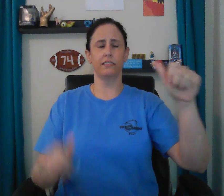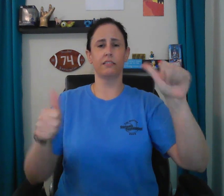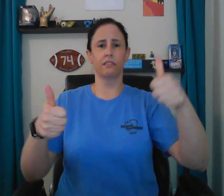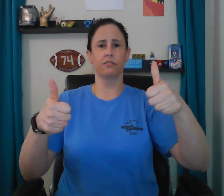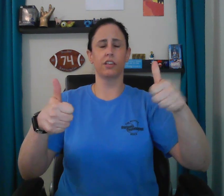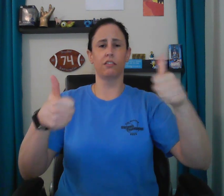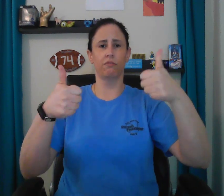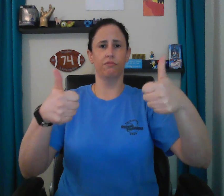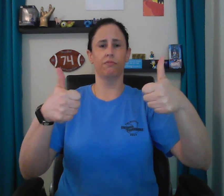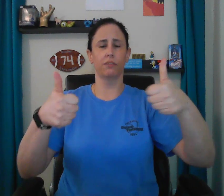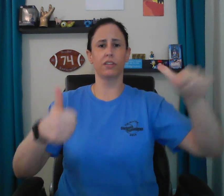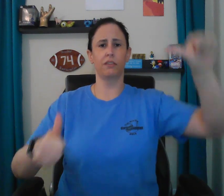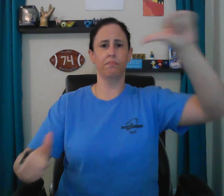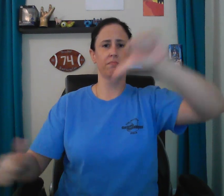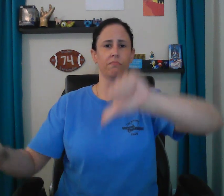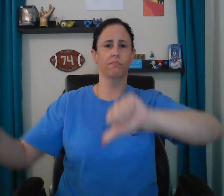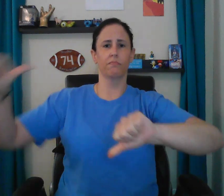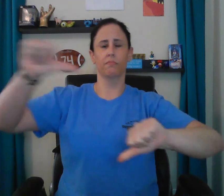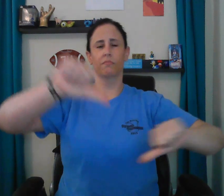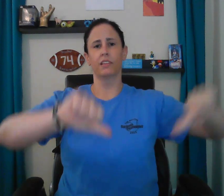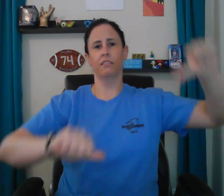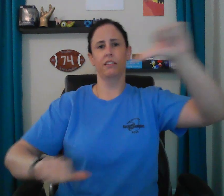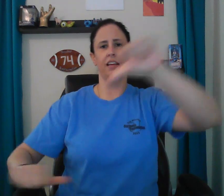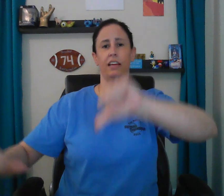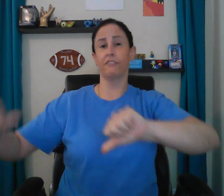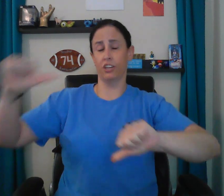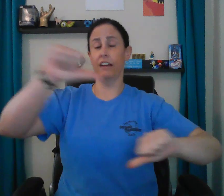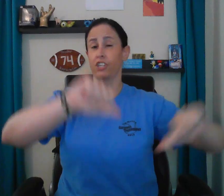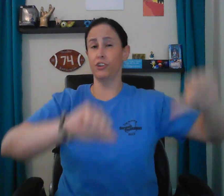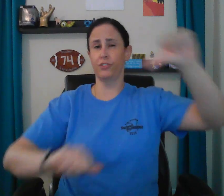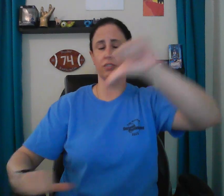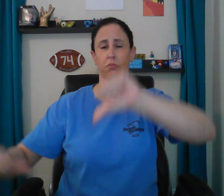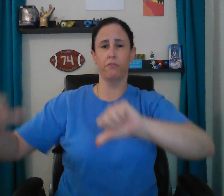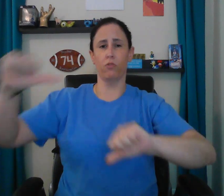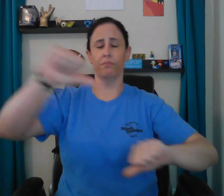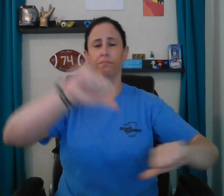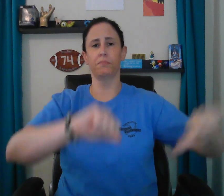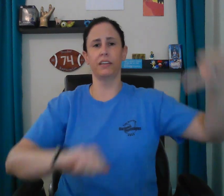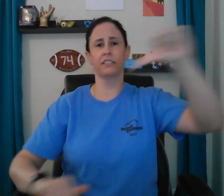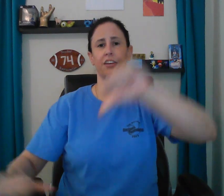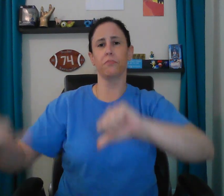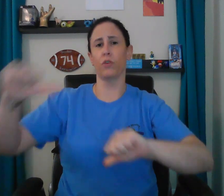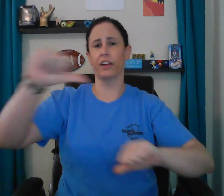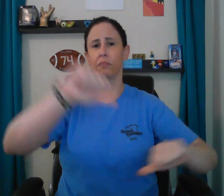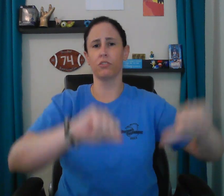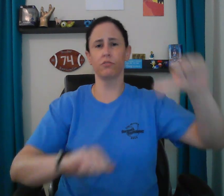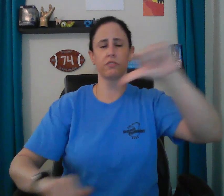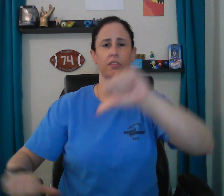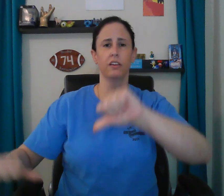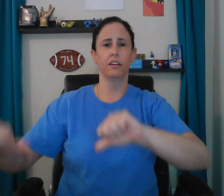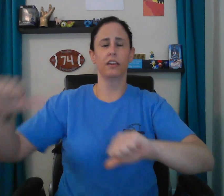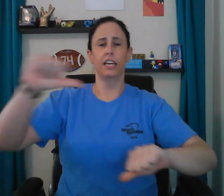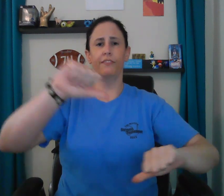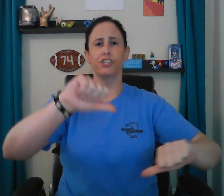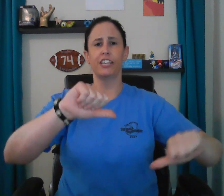Science, so thumbs up. And I've showed you this one before, but it's like you're pouring chemicals. If you change